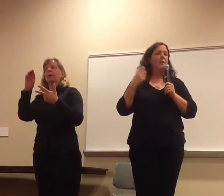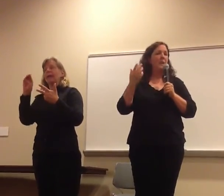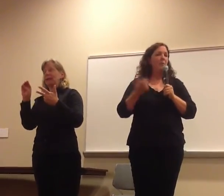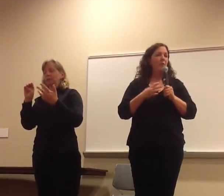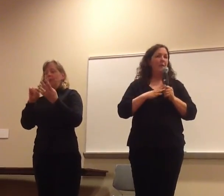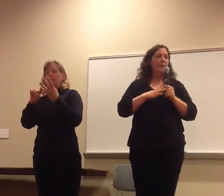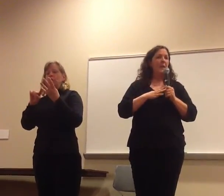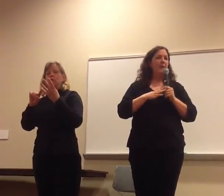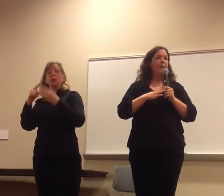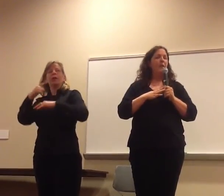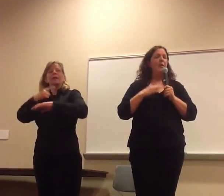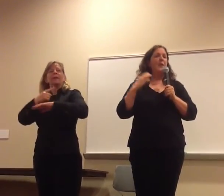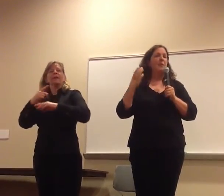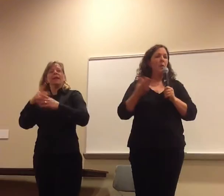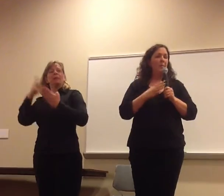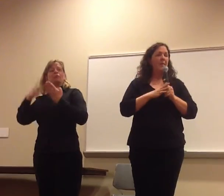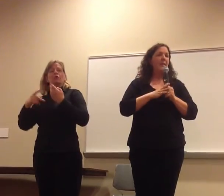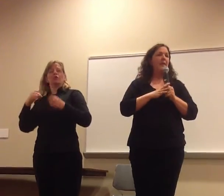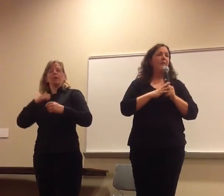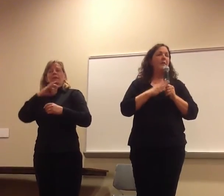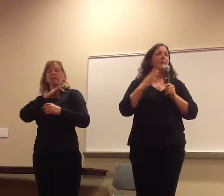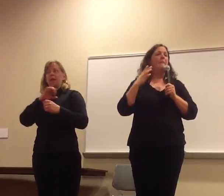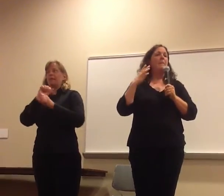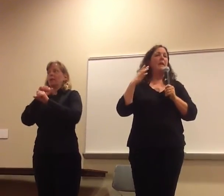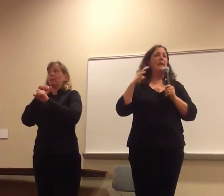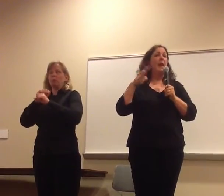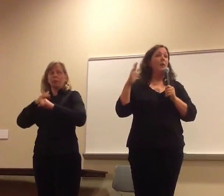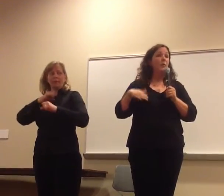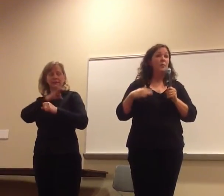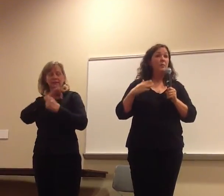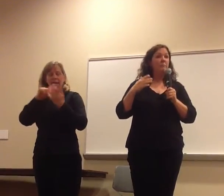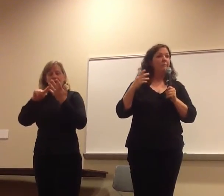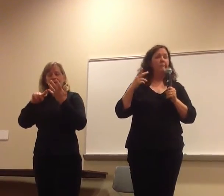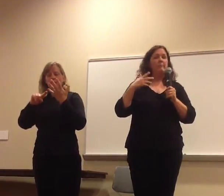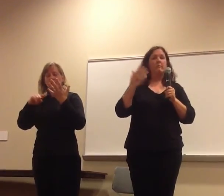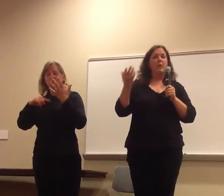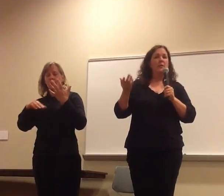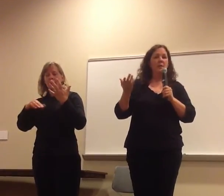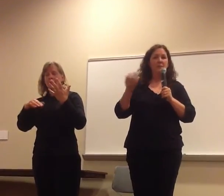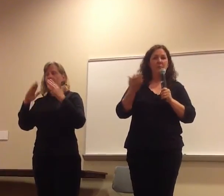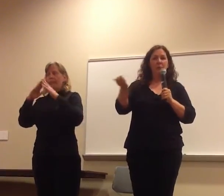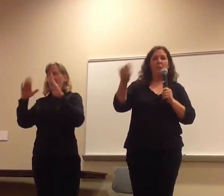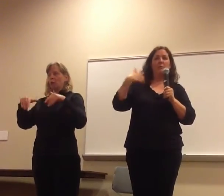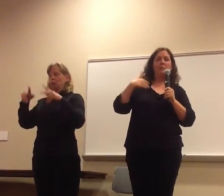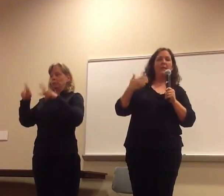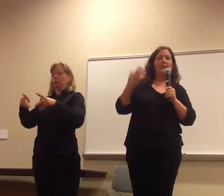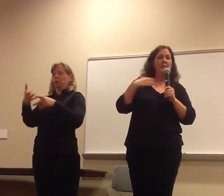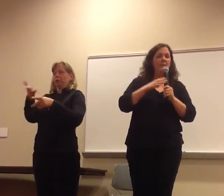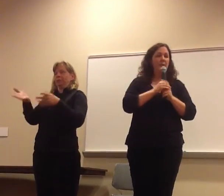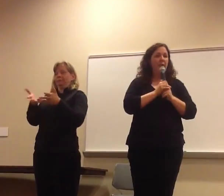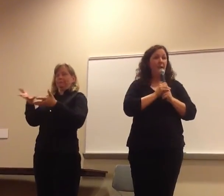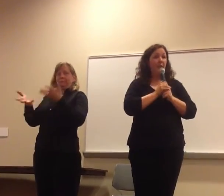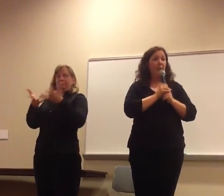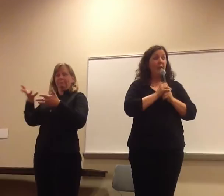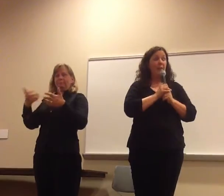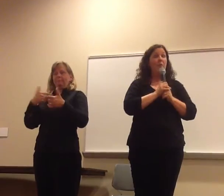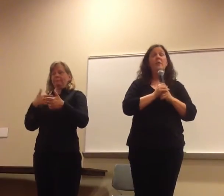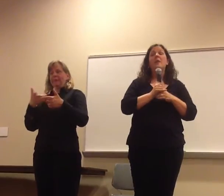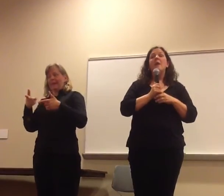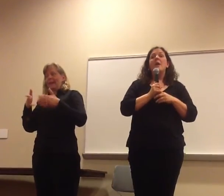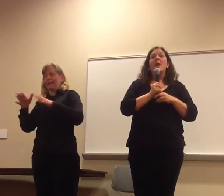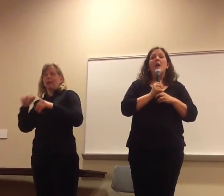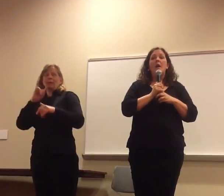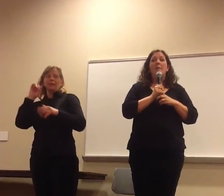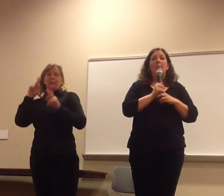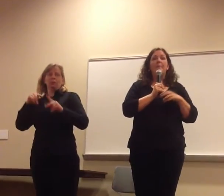manager, the day program staff, the employment staff, the house person who let this deaf guy live in her house.